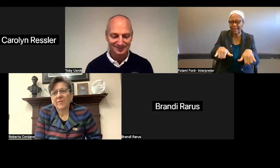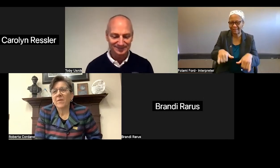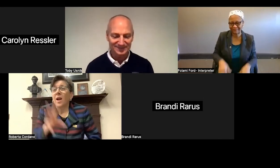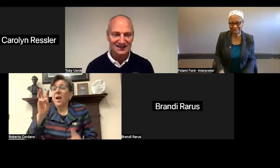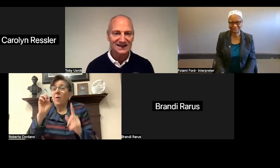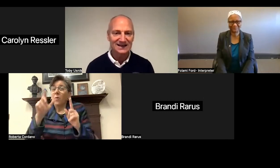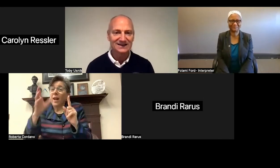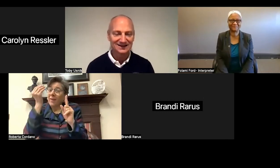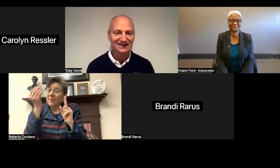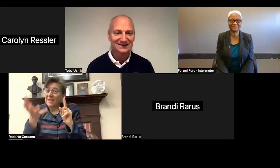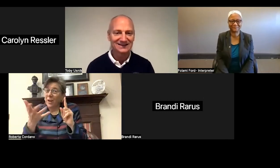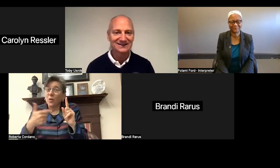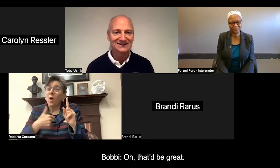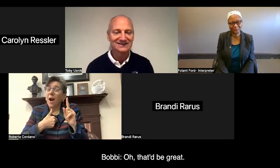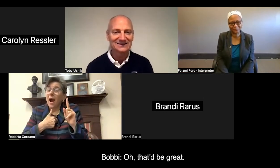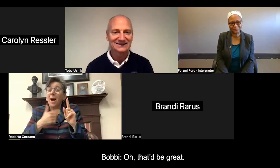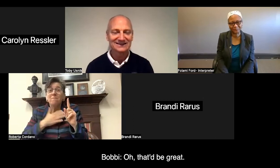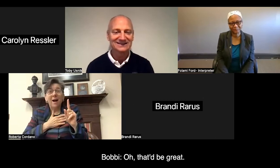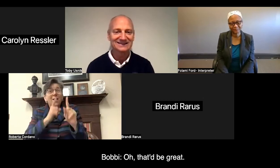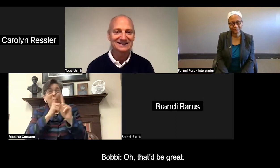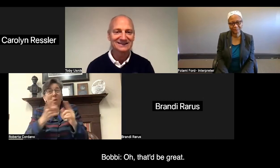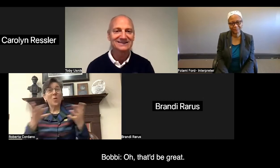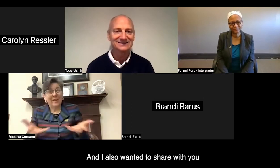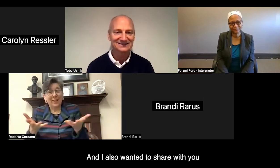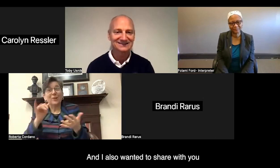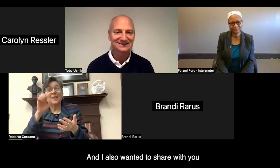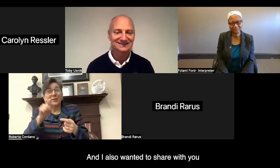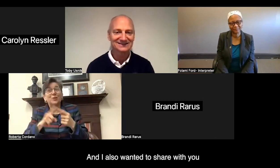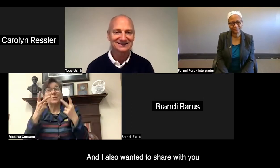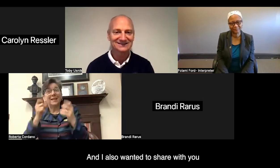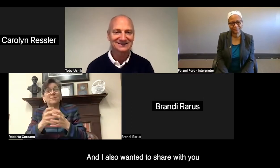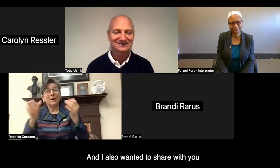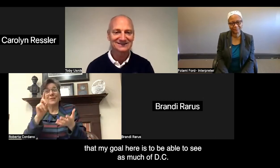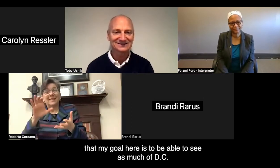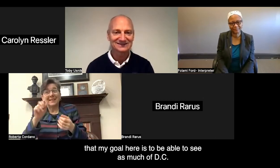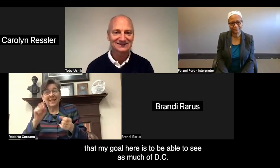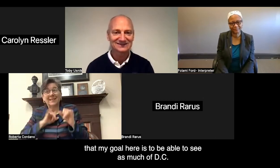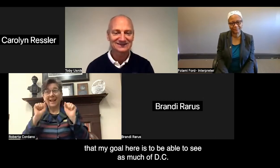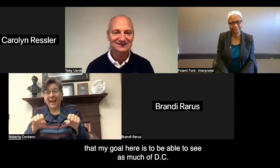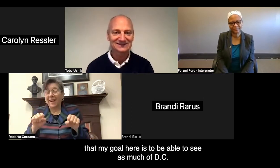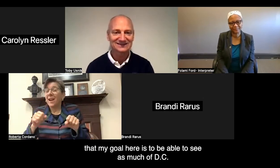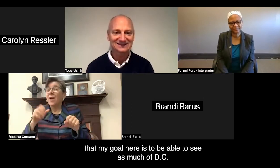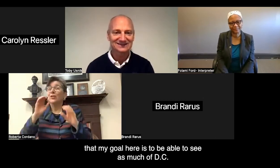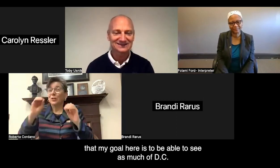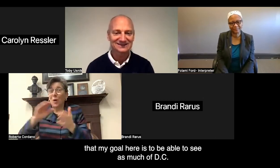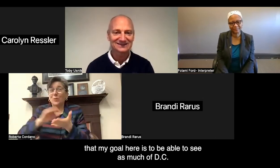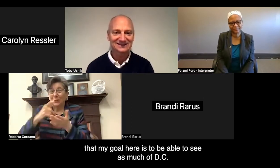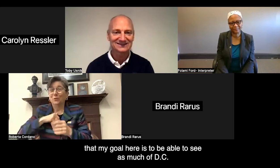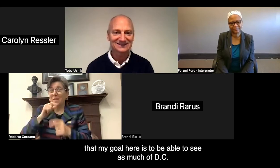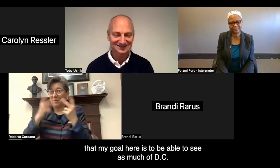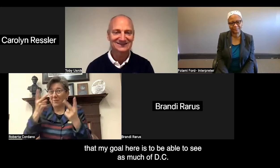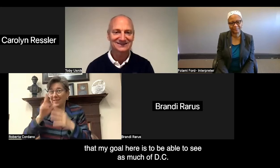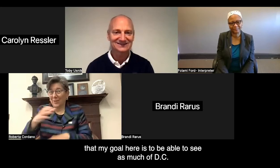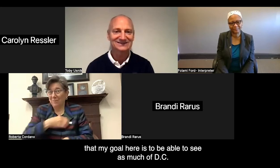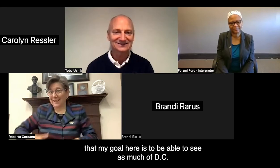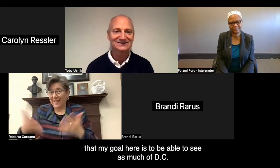Um, Oh, that'd be great. And I also wanted to share with you that my goal here is to be able to see as much of DC as